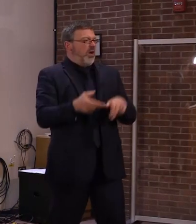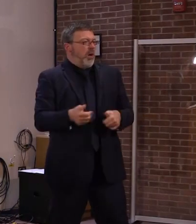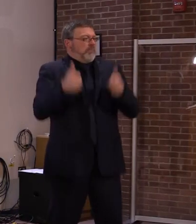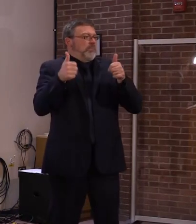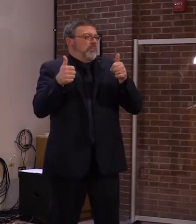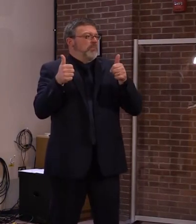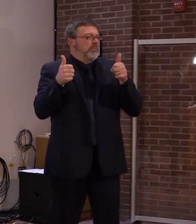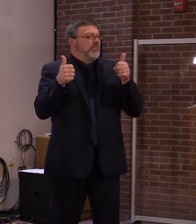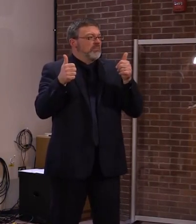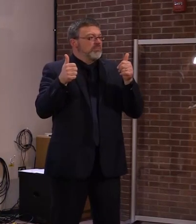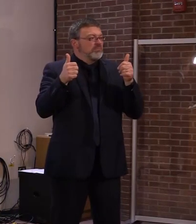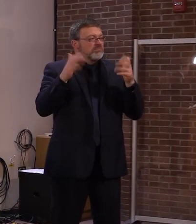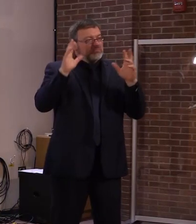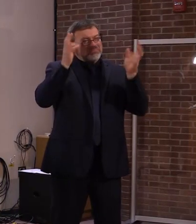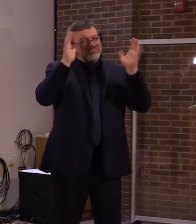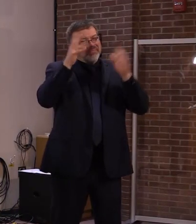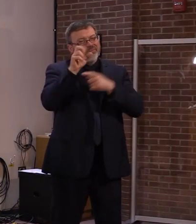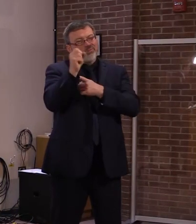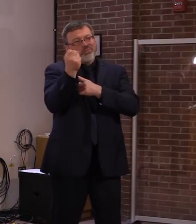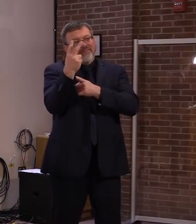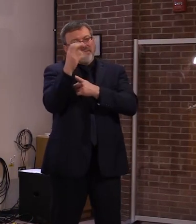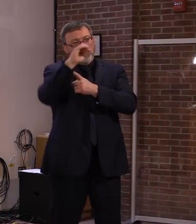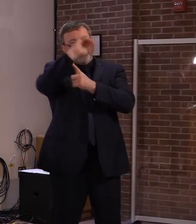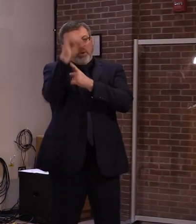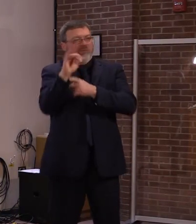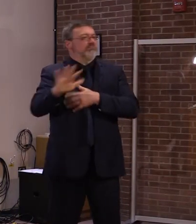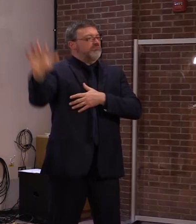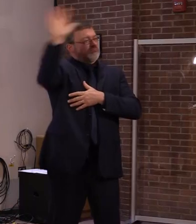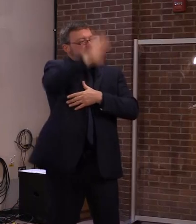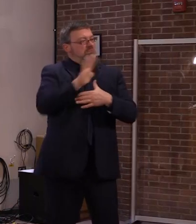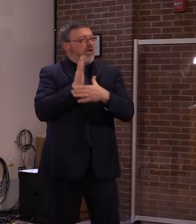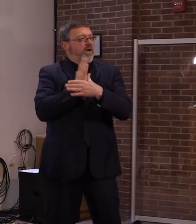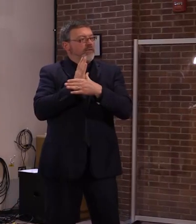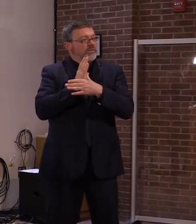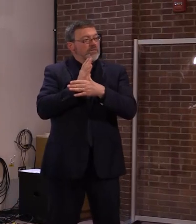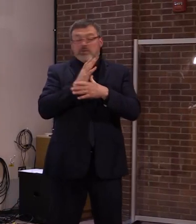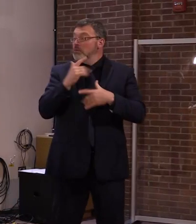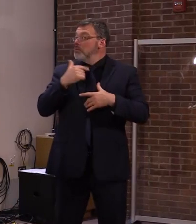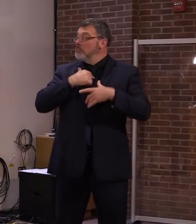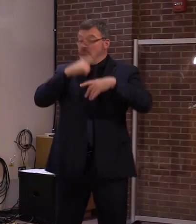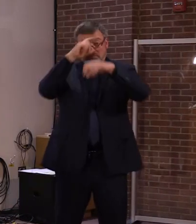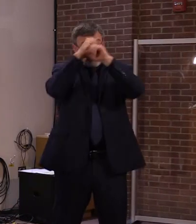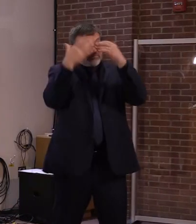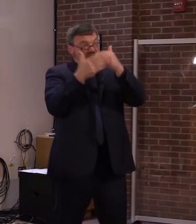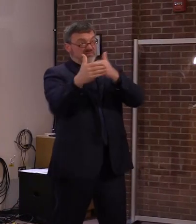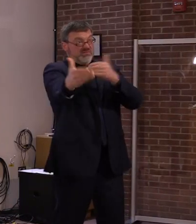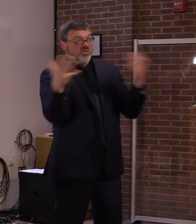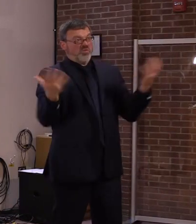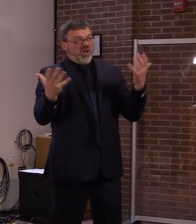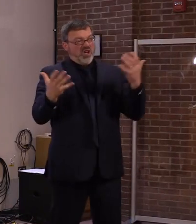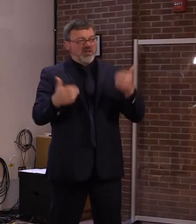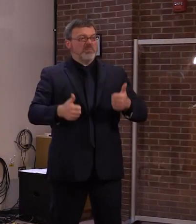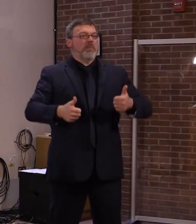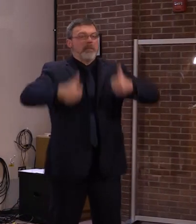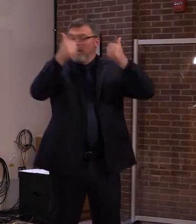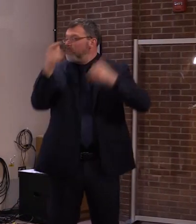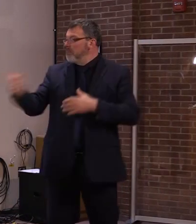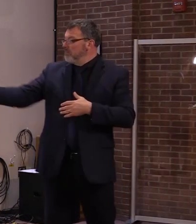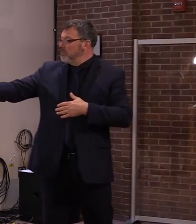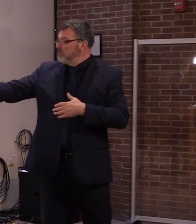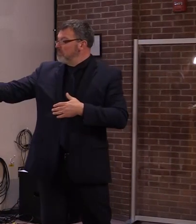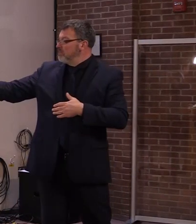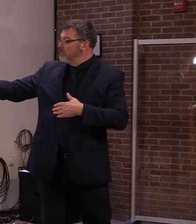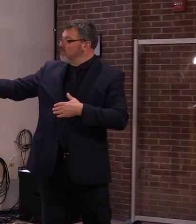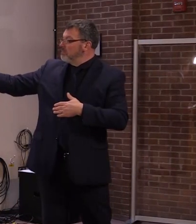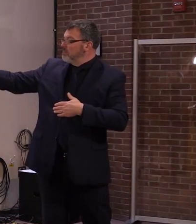week. So that turns to our forecast slide, which has been really, you know, indeterminate in terms of the direction that we were heading, like I said, over the